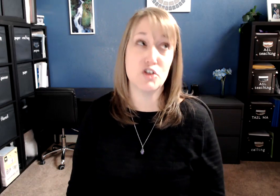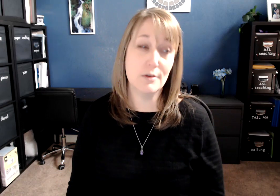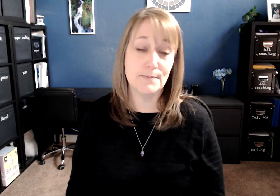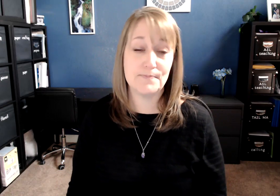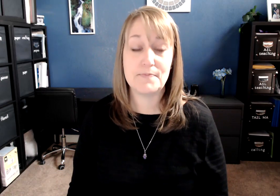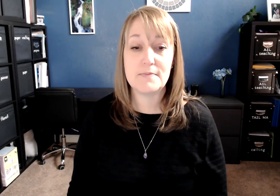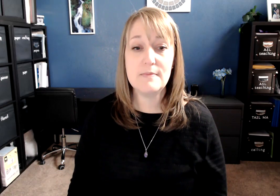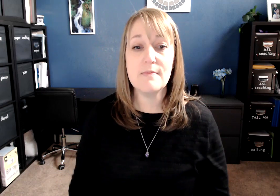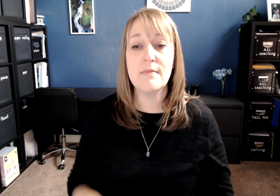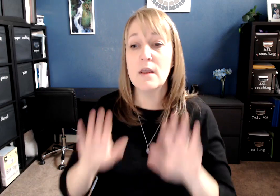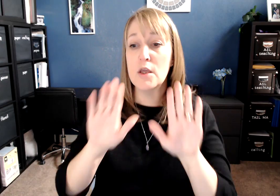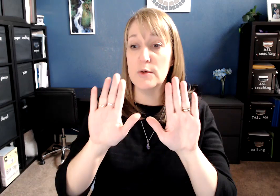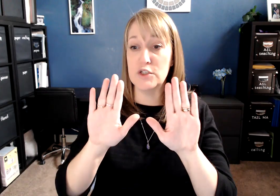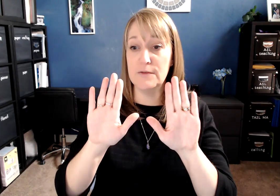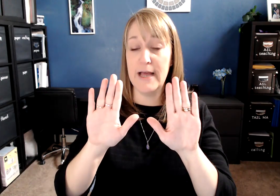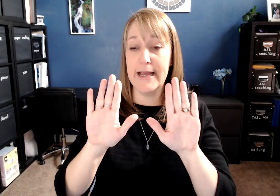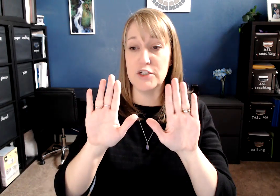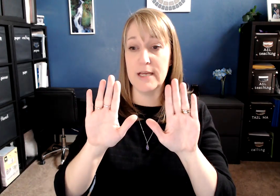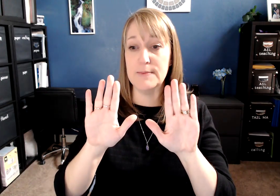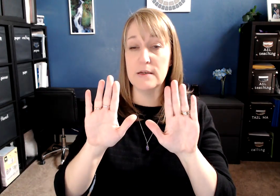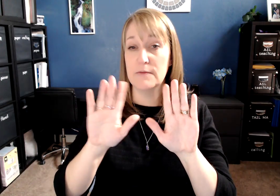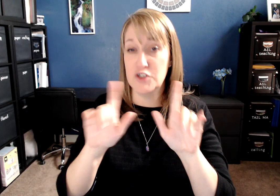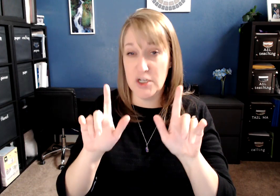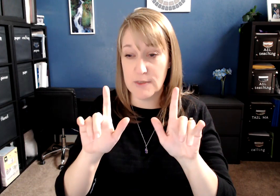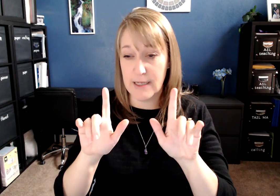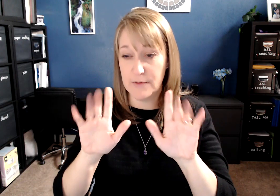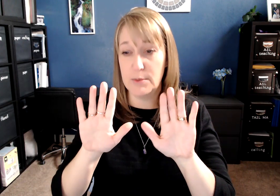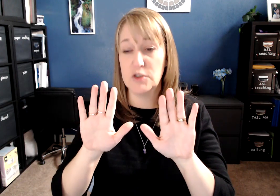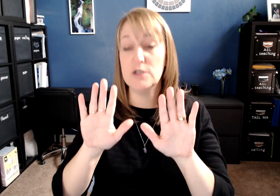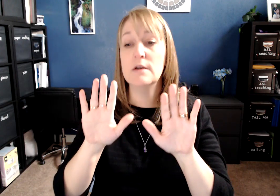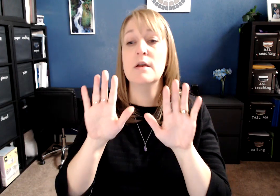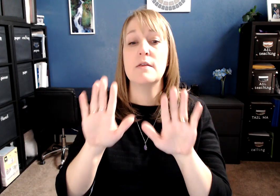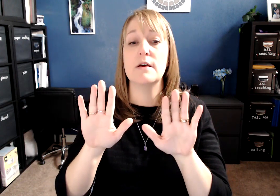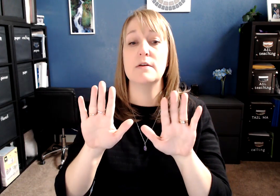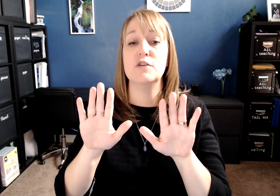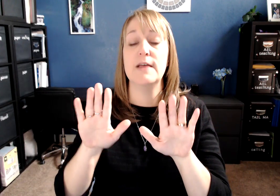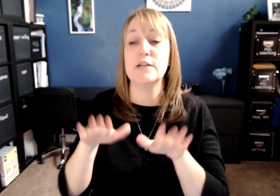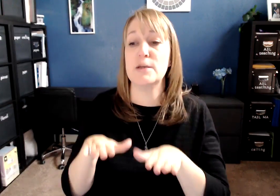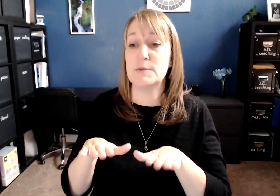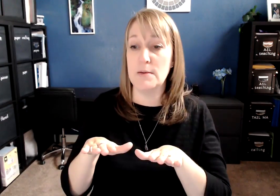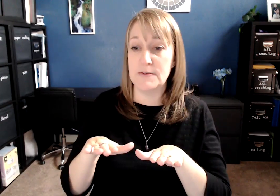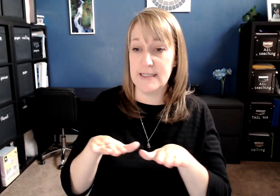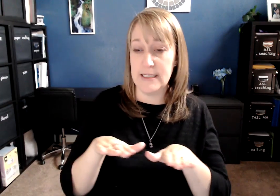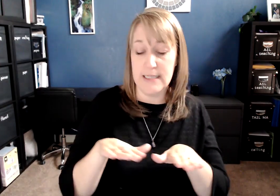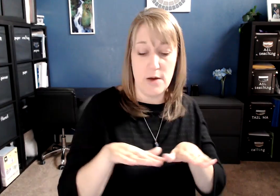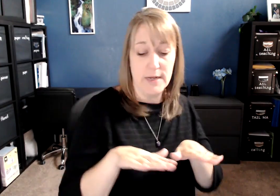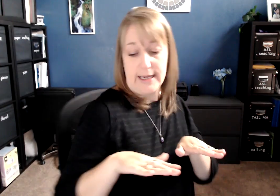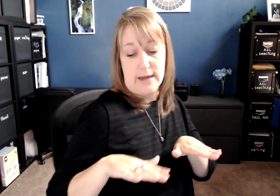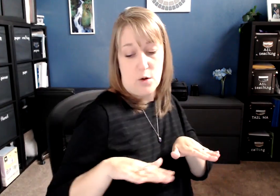departure. You want two flat handshapes for the general sign for departure. The two flat handshapes, palms facing down, again, over